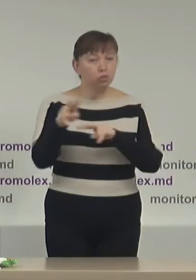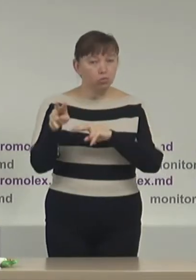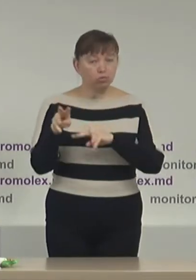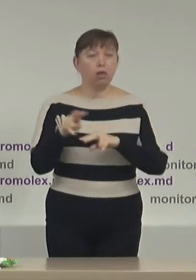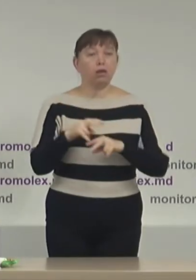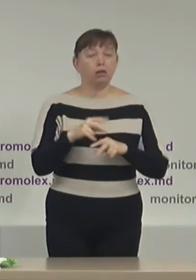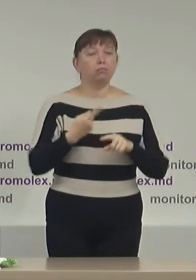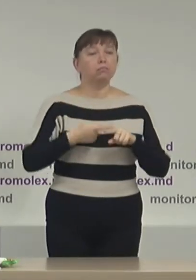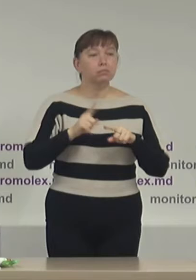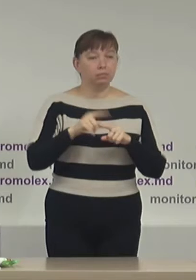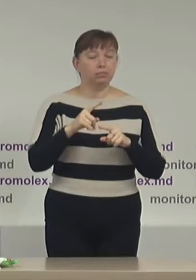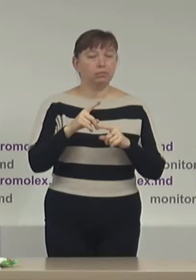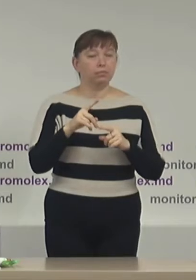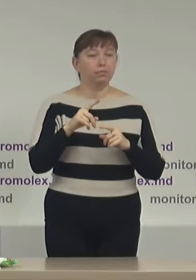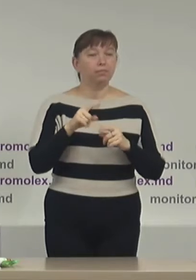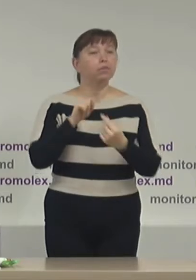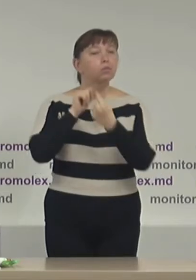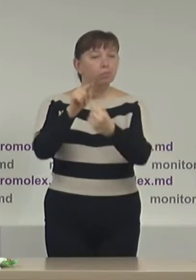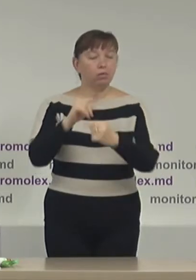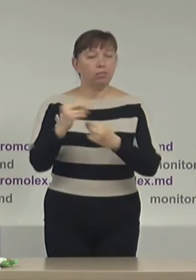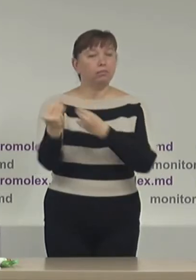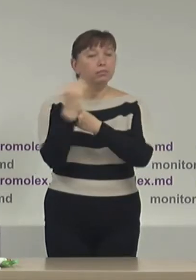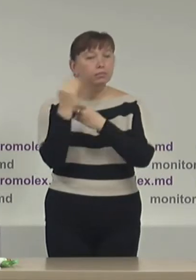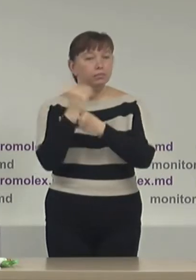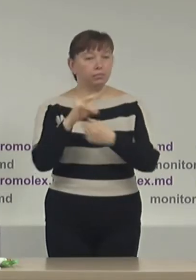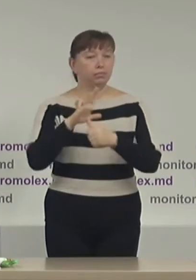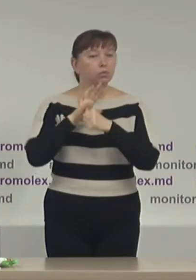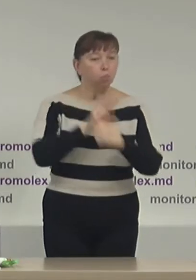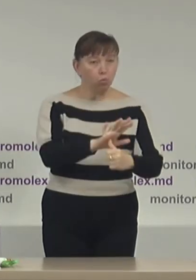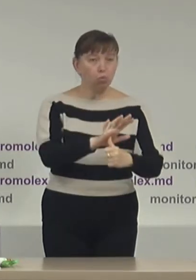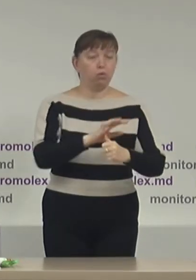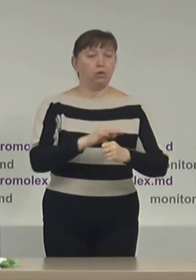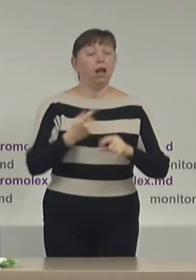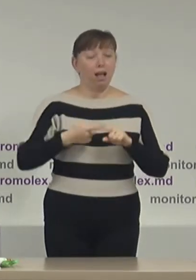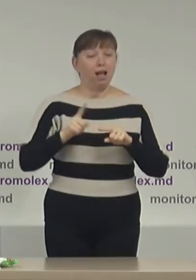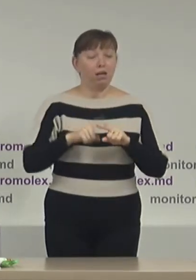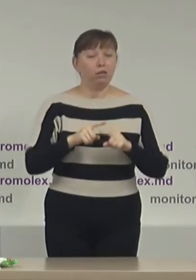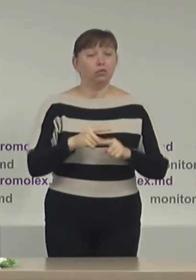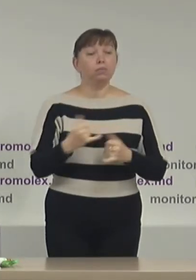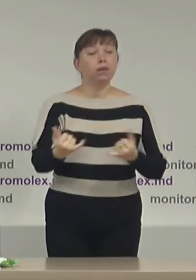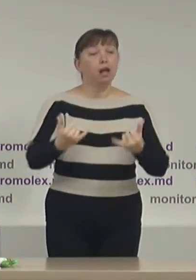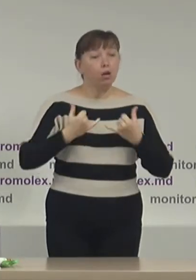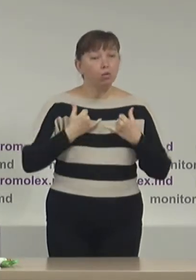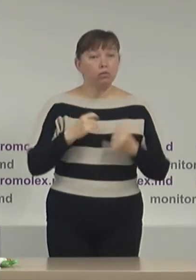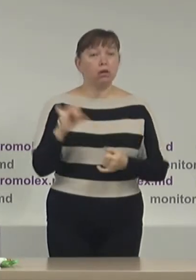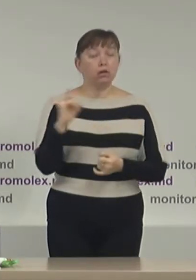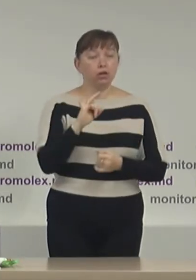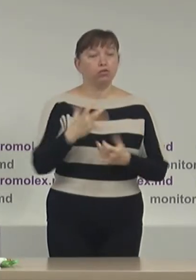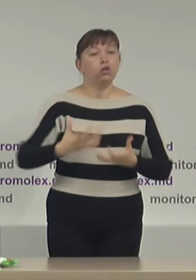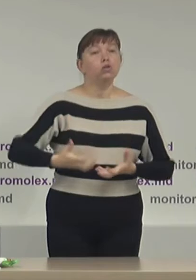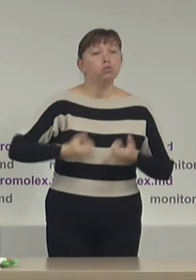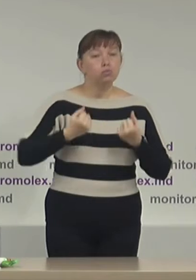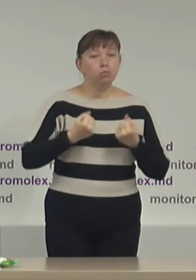By monitoring the hate speech, by providing